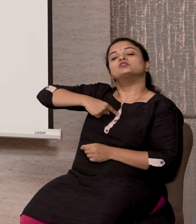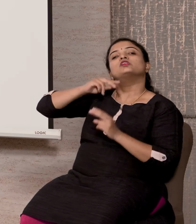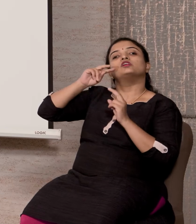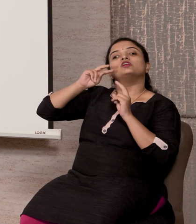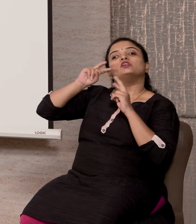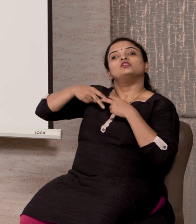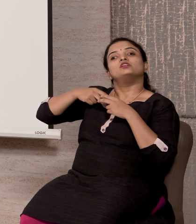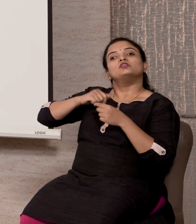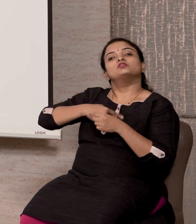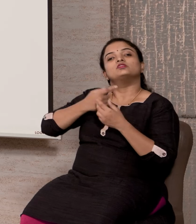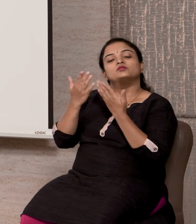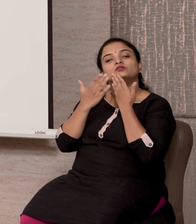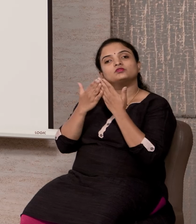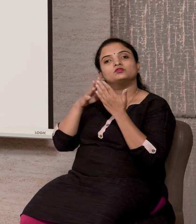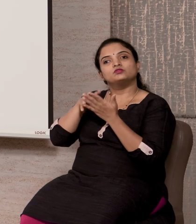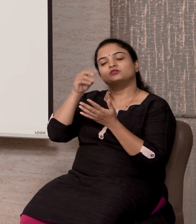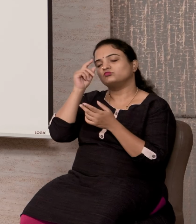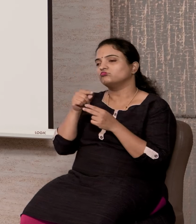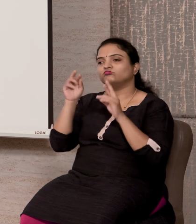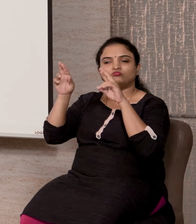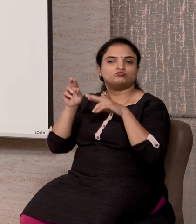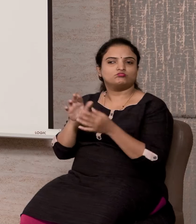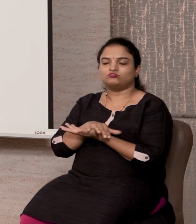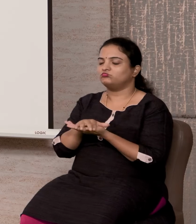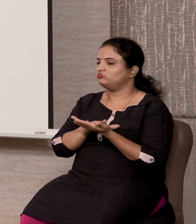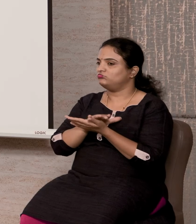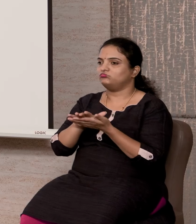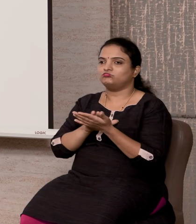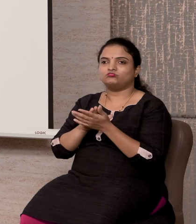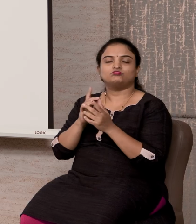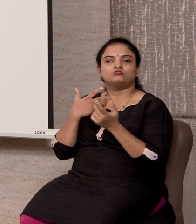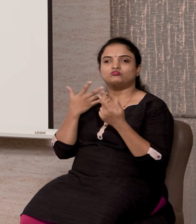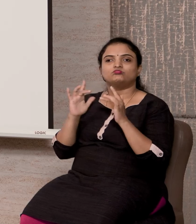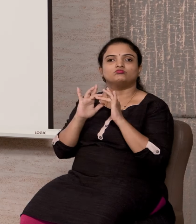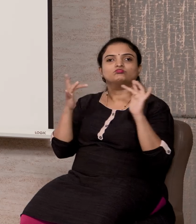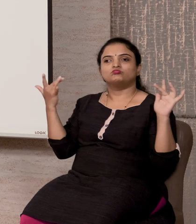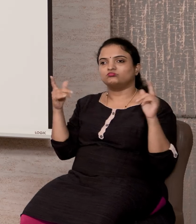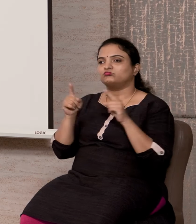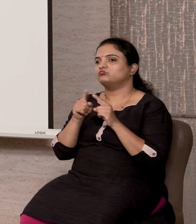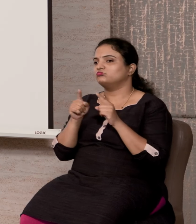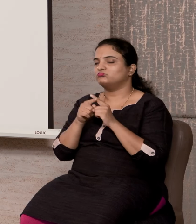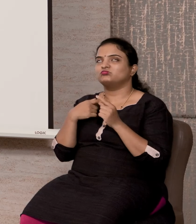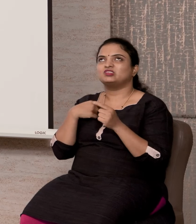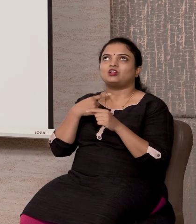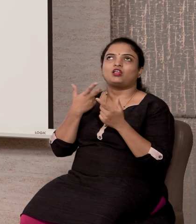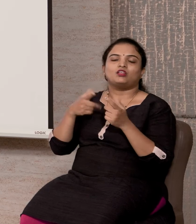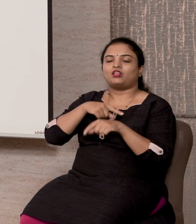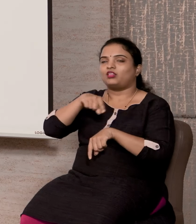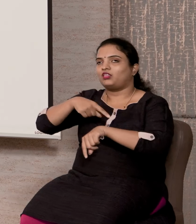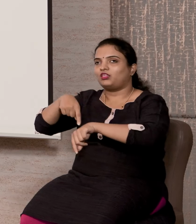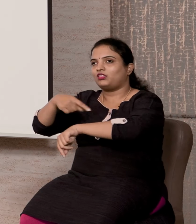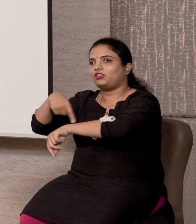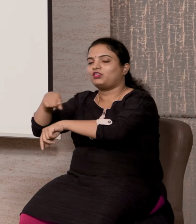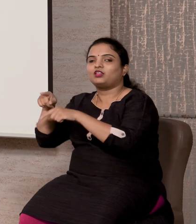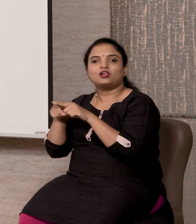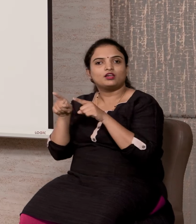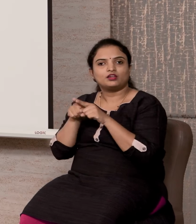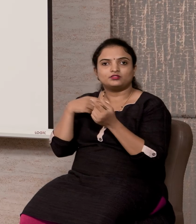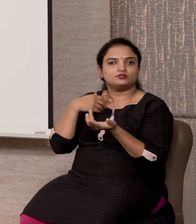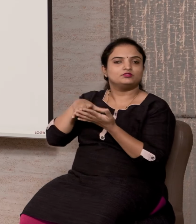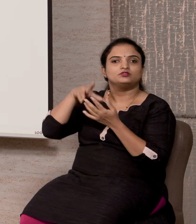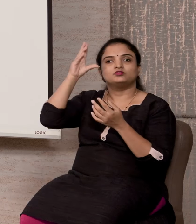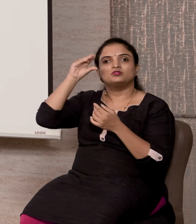So usually there is no good results with massive online coaching and so on, right? Where hundreds of hours of coaching you give them. And again,